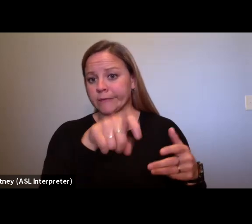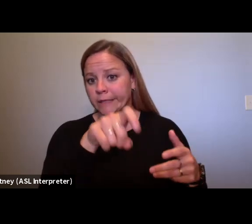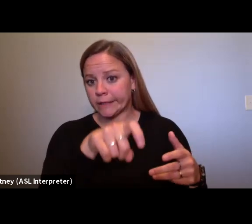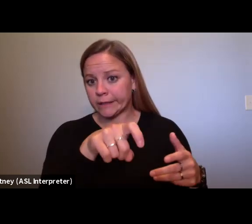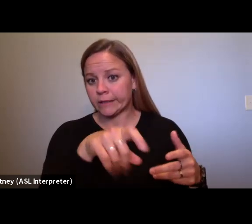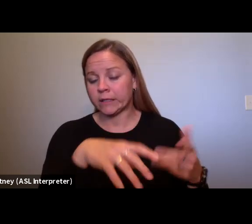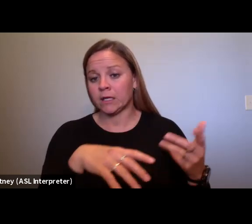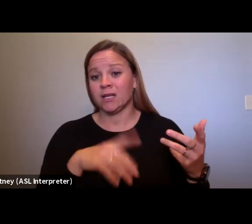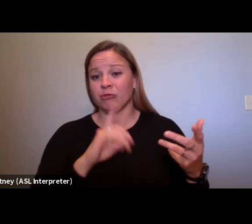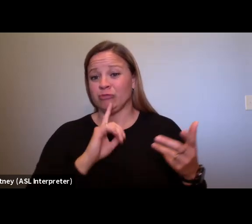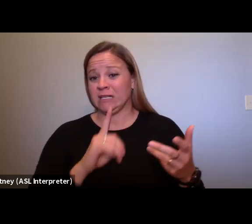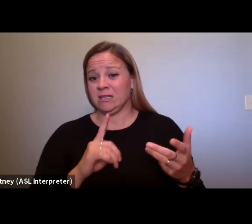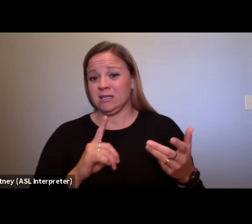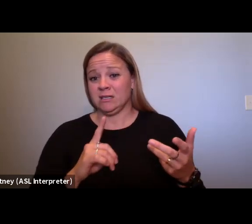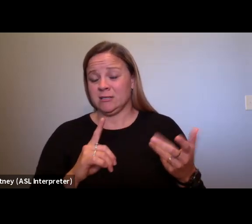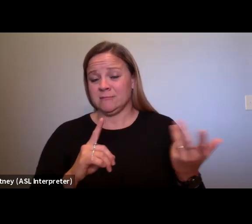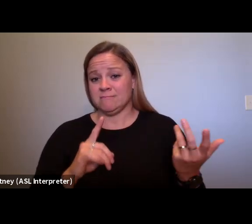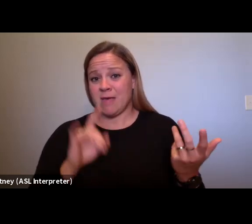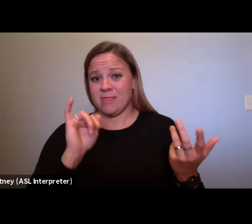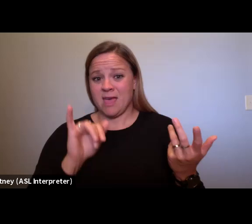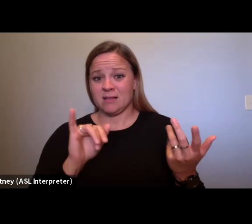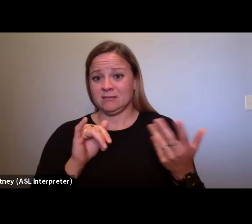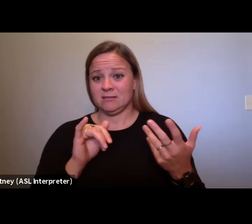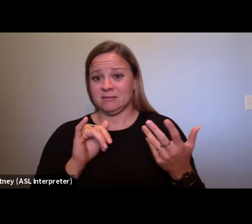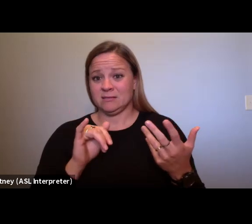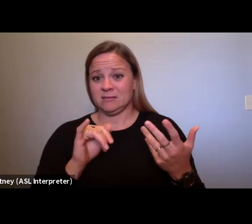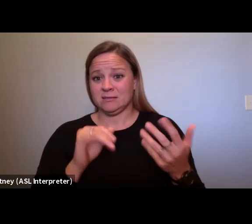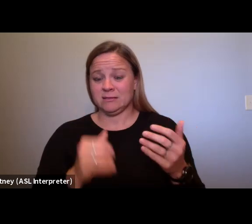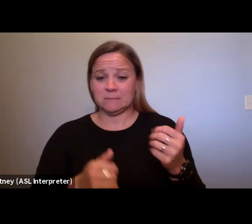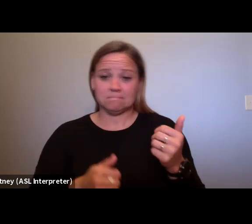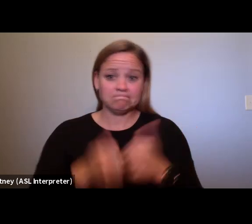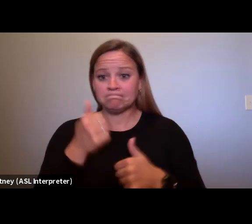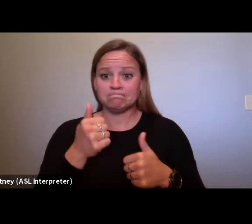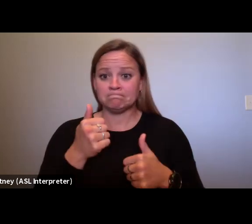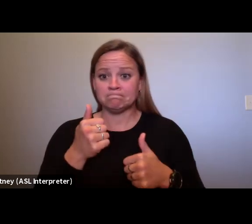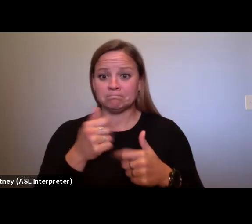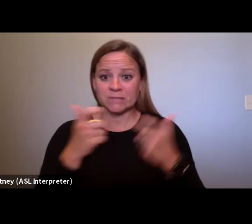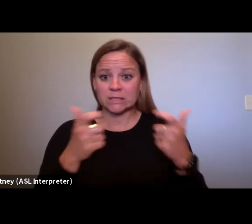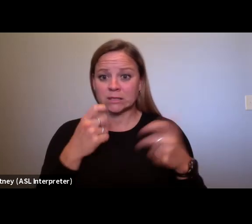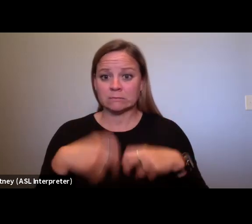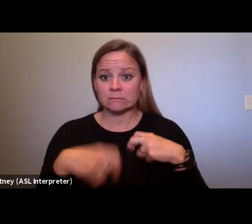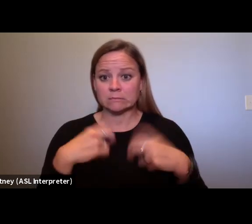outside of that, it's like that's the number one dilemma, because there's just